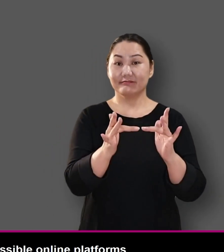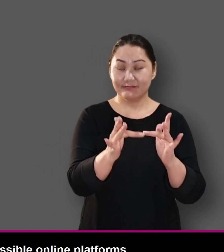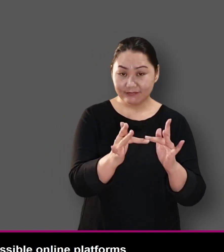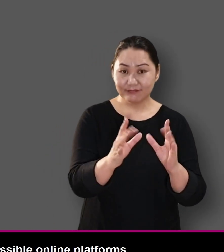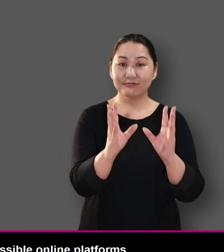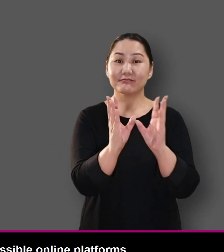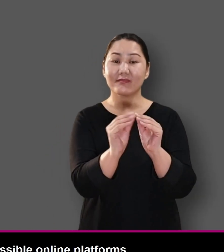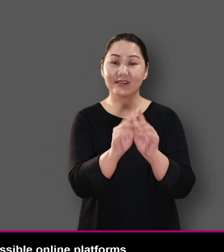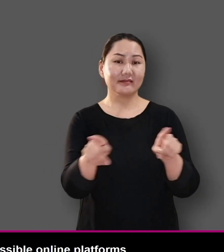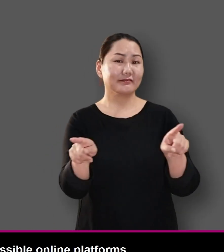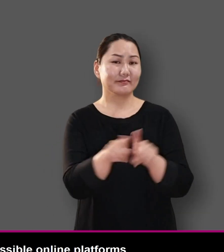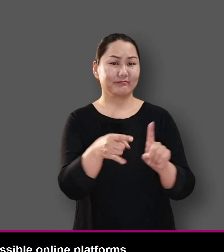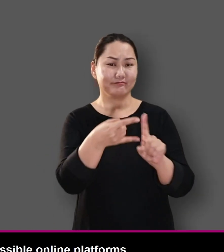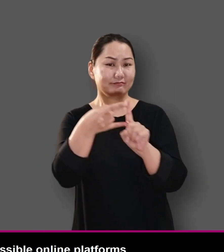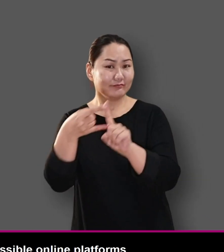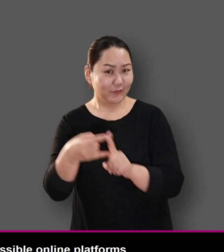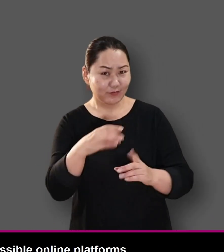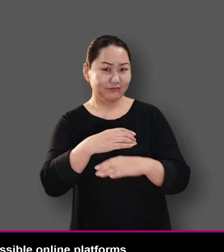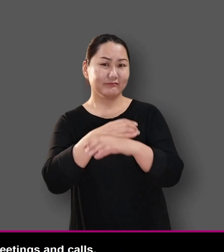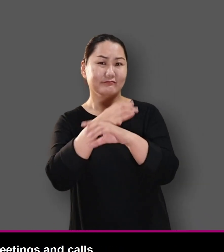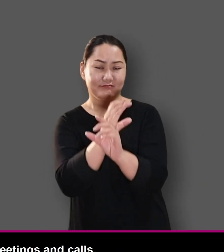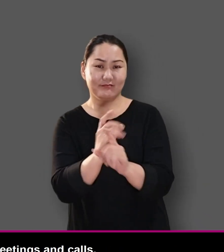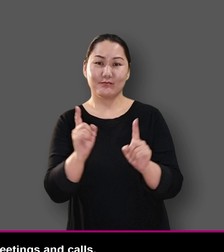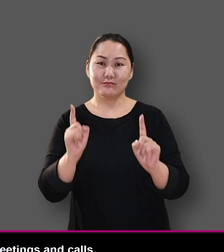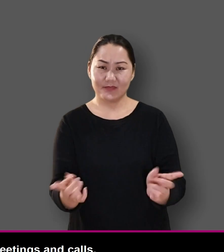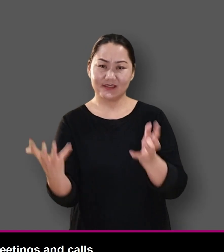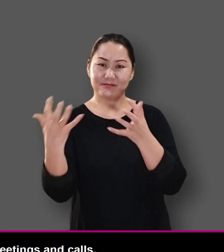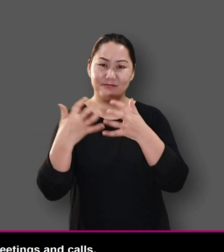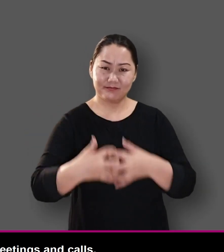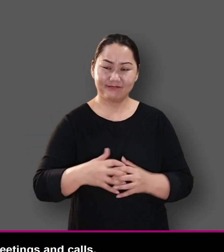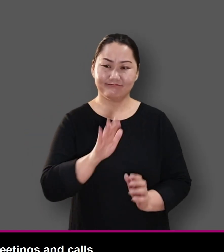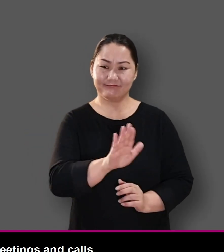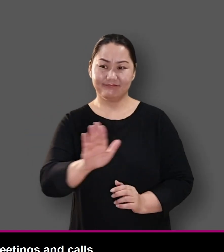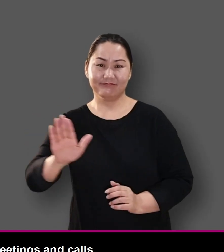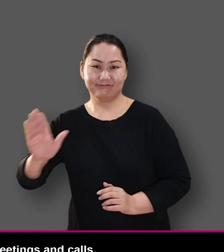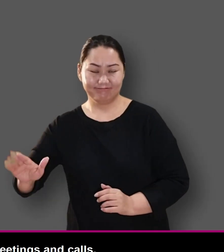instance, accessible online platforms for virtual meetings and calls.